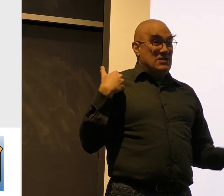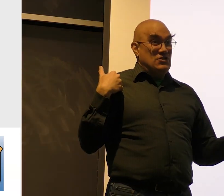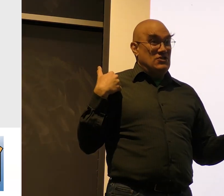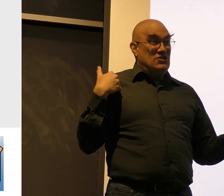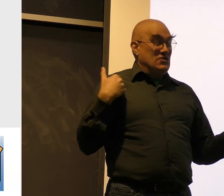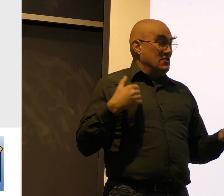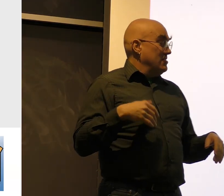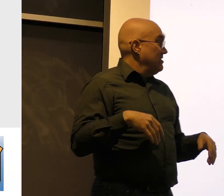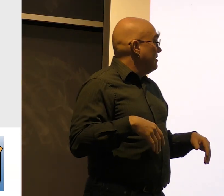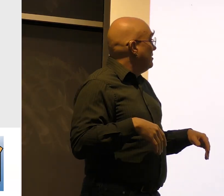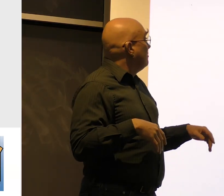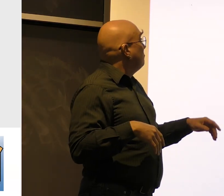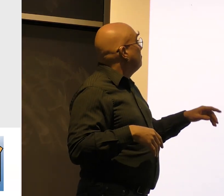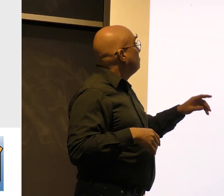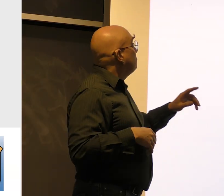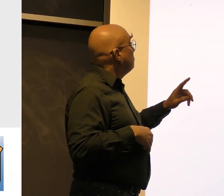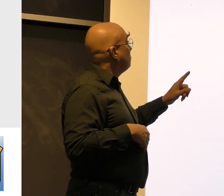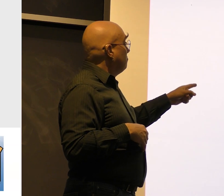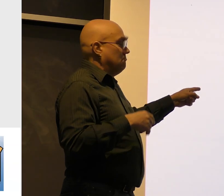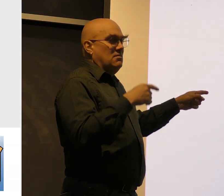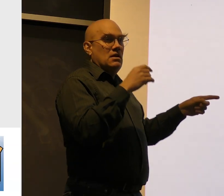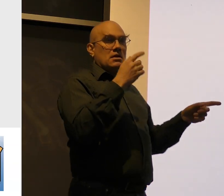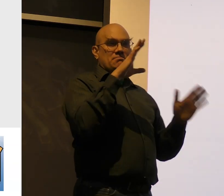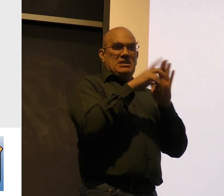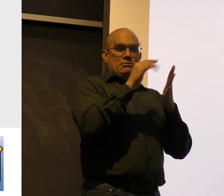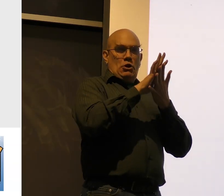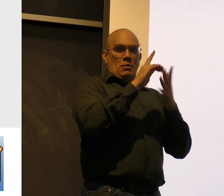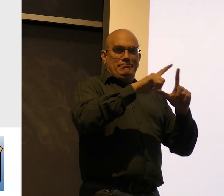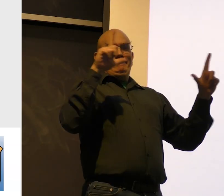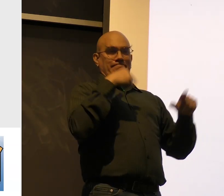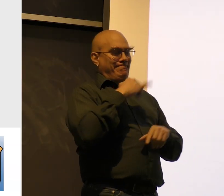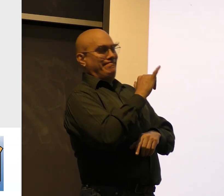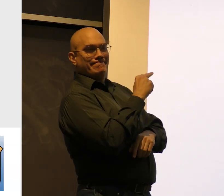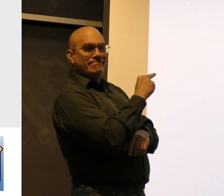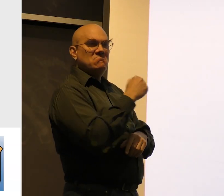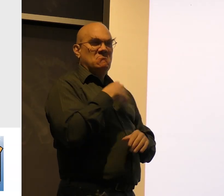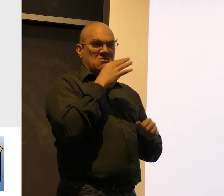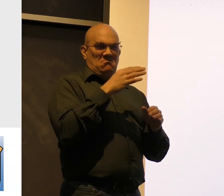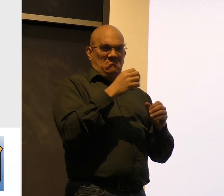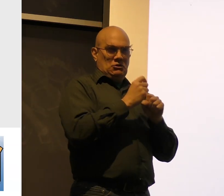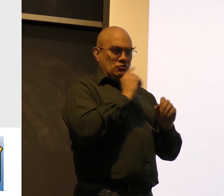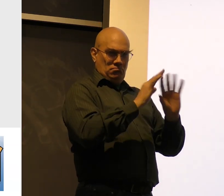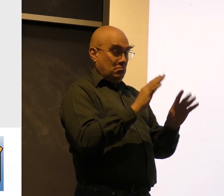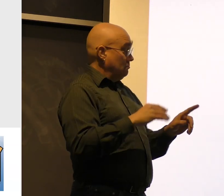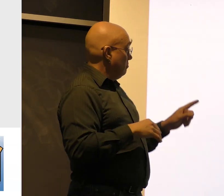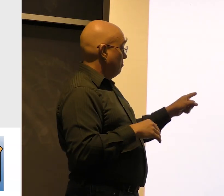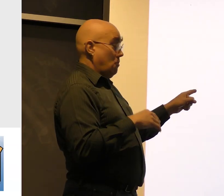That's one full generation ago already. It's a little bit blurry when we bring it up here on the big